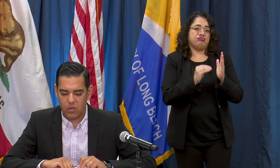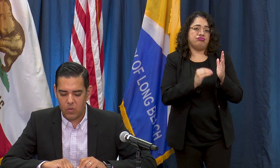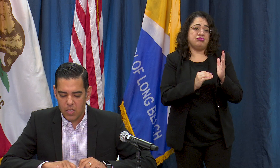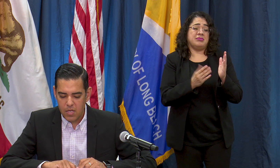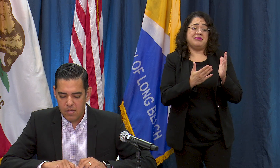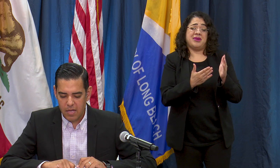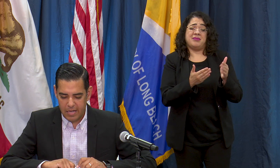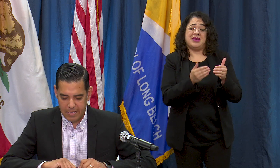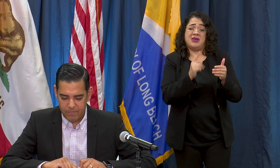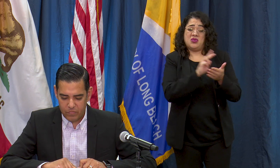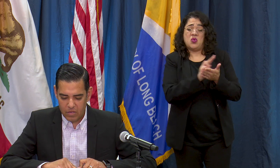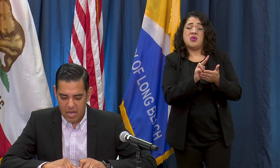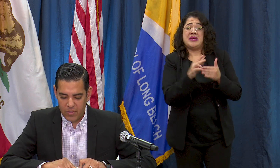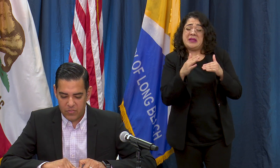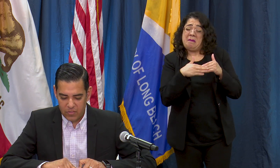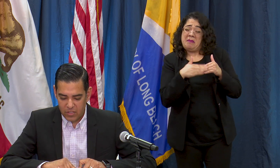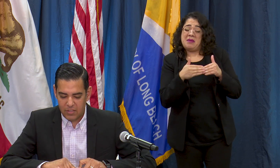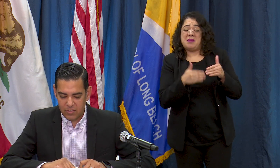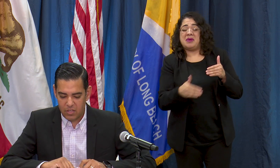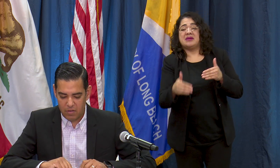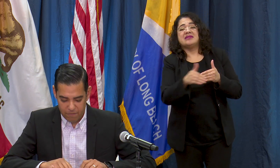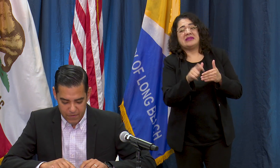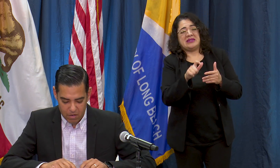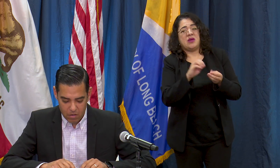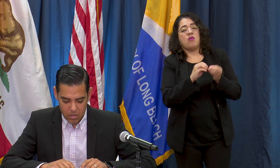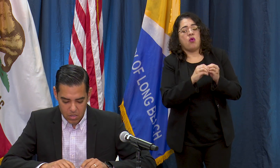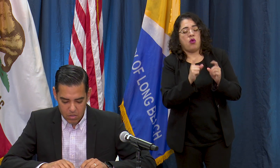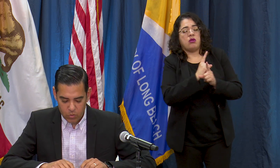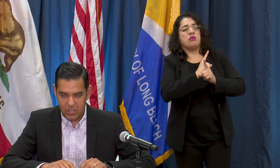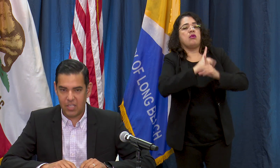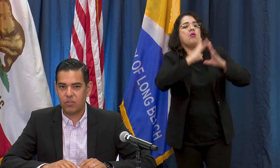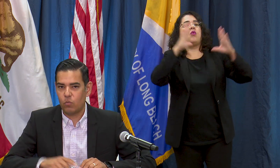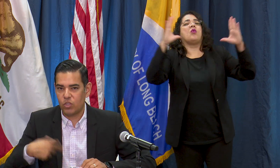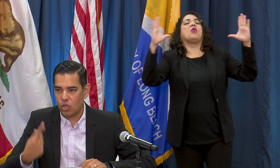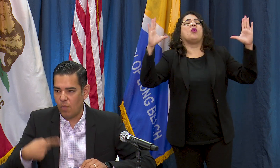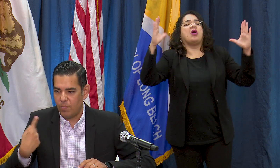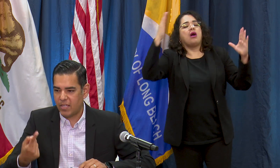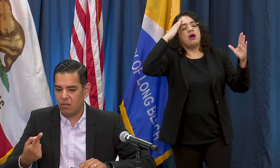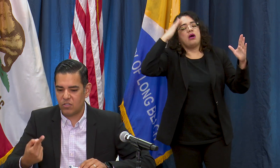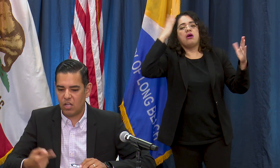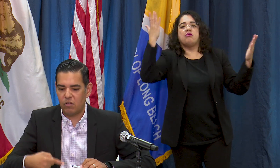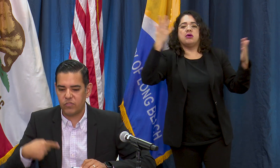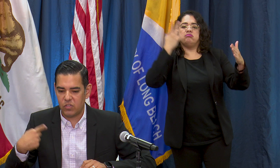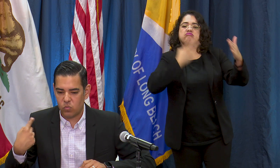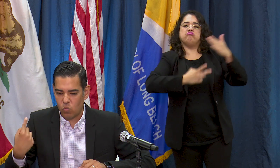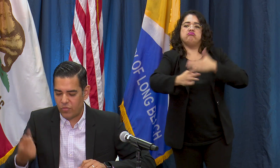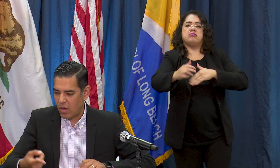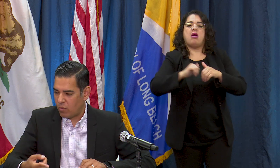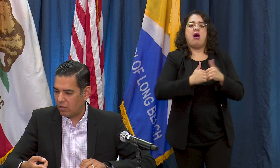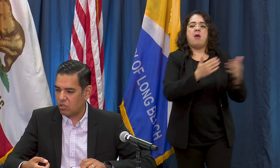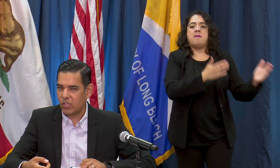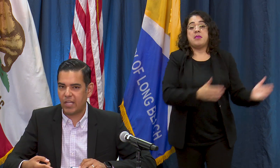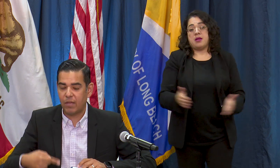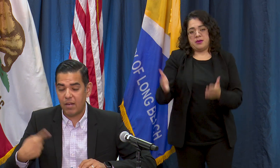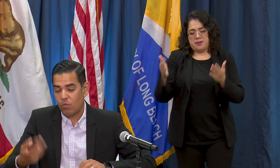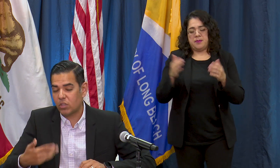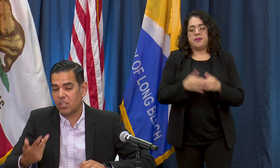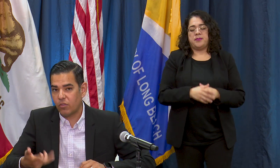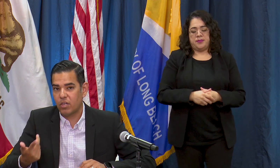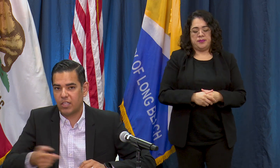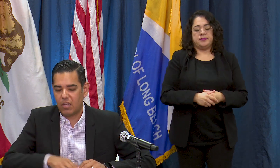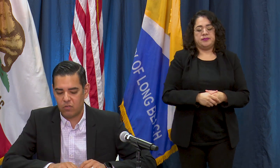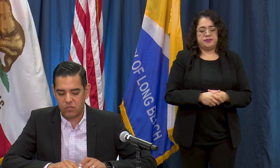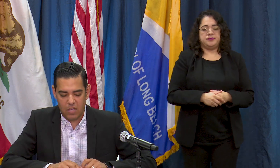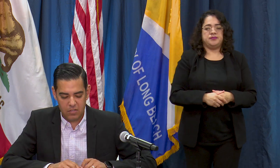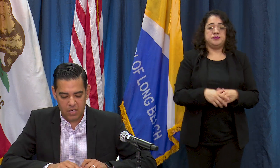that. And so I think that that's a fair critique that we should all be making ourselves, is what that rate looks like and what